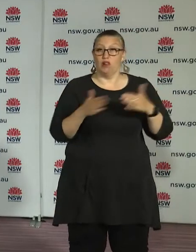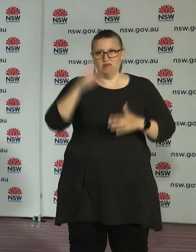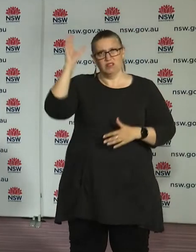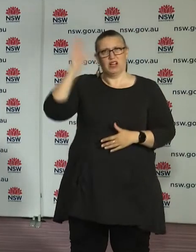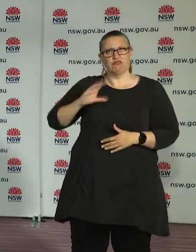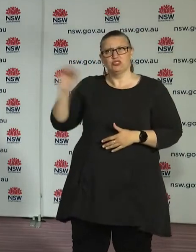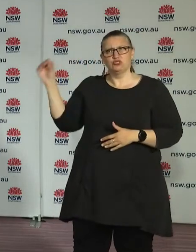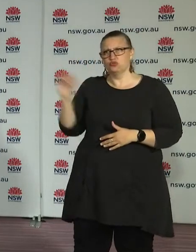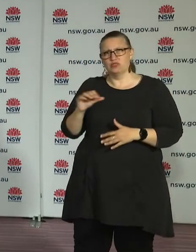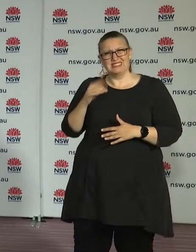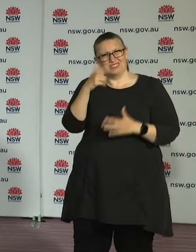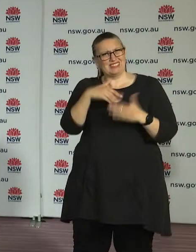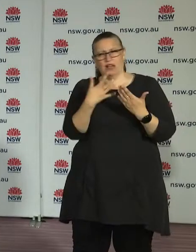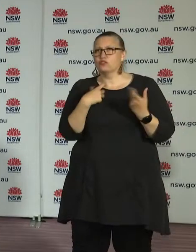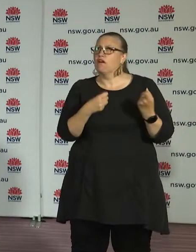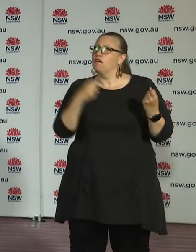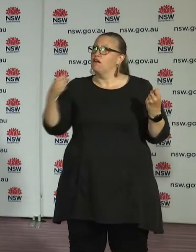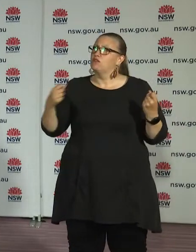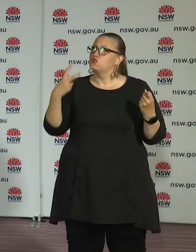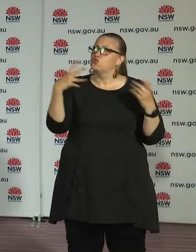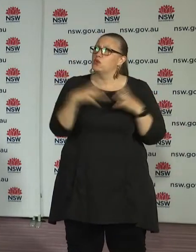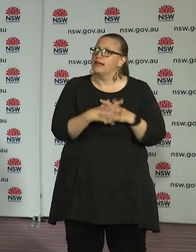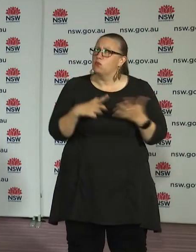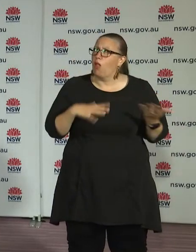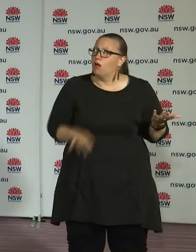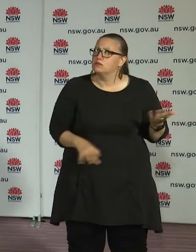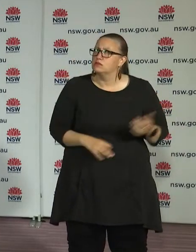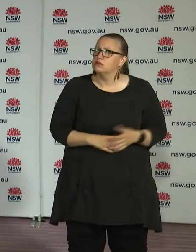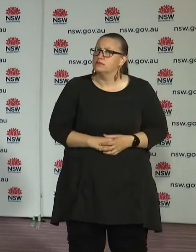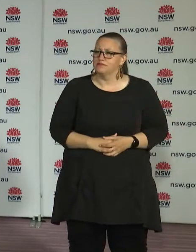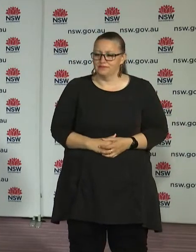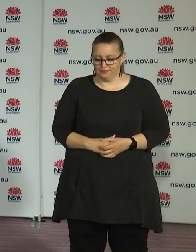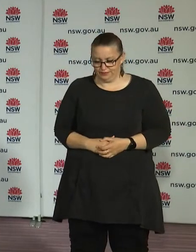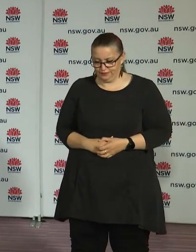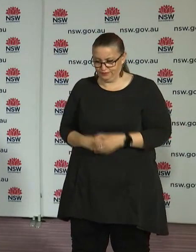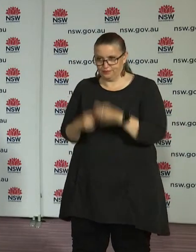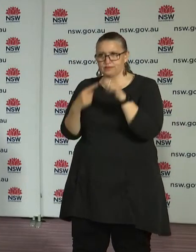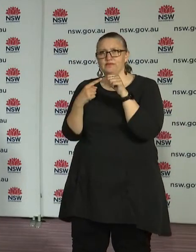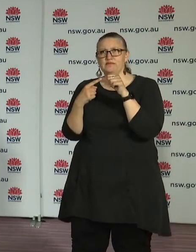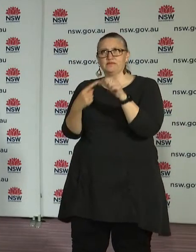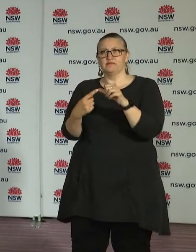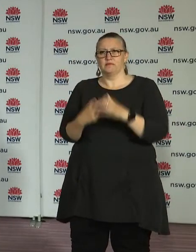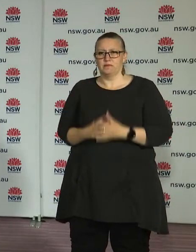Well, a couple of things there. Firstly, we always rely on the health advice as to whether a region goes